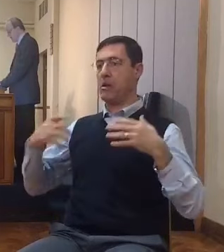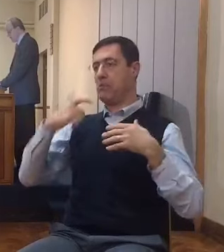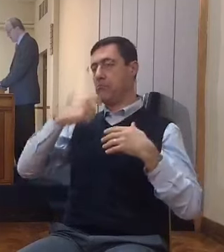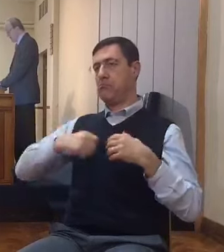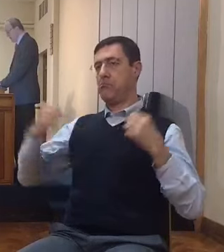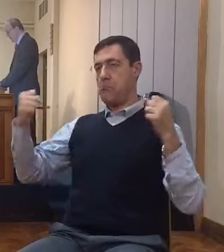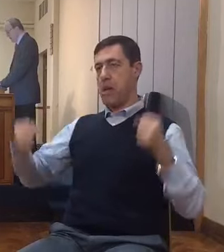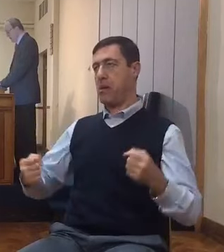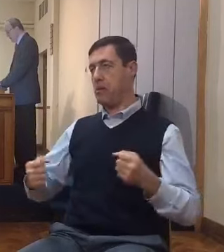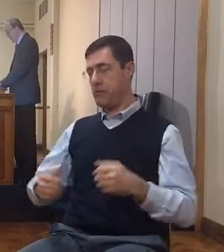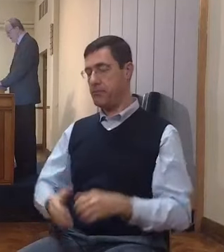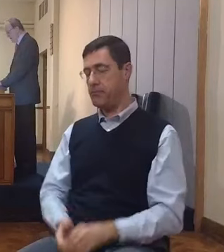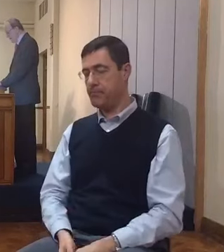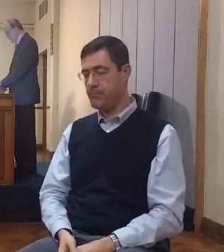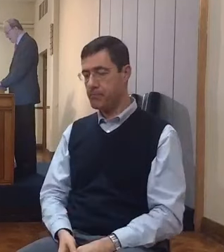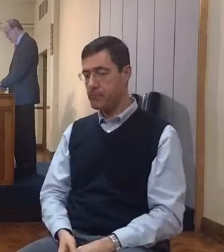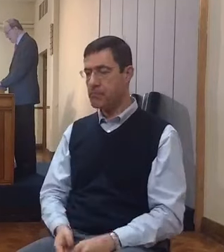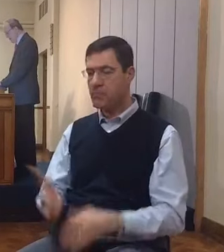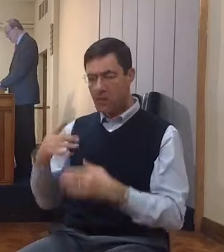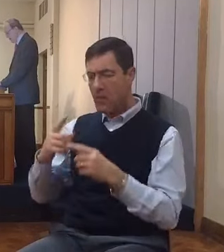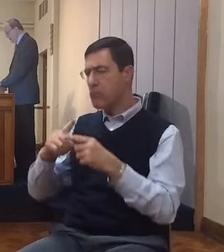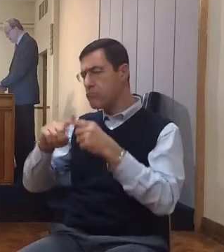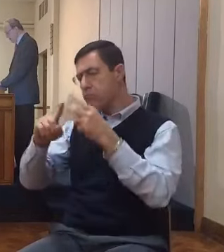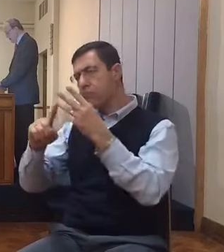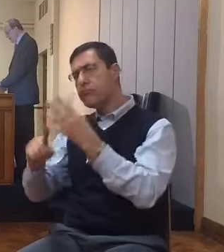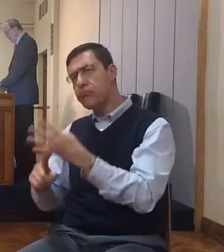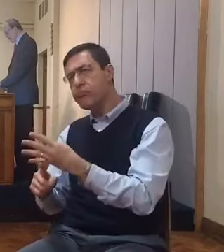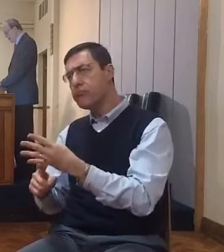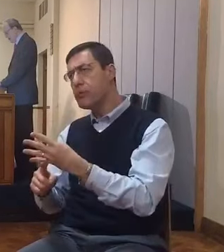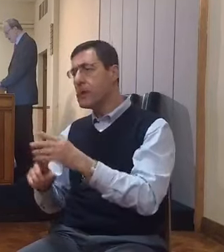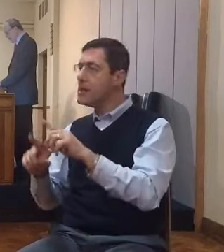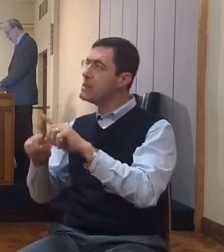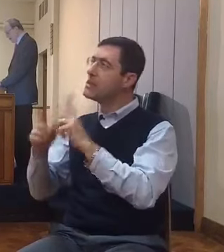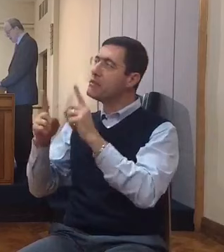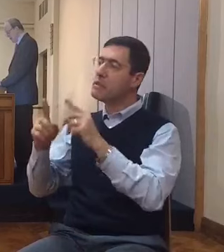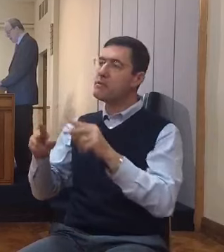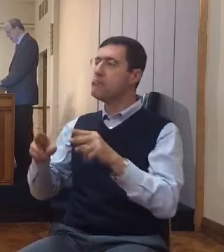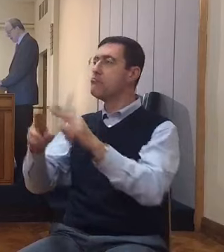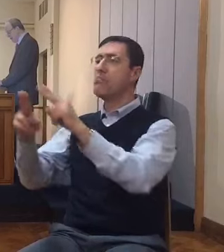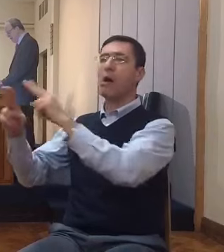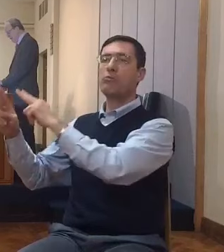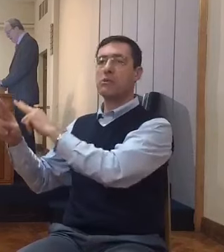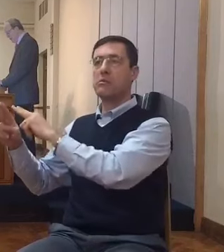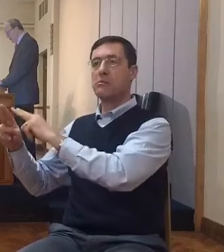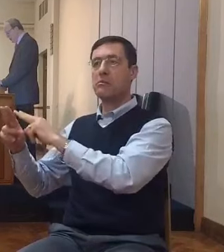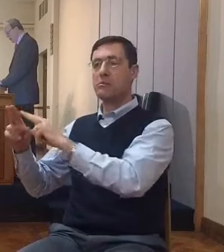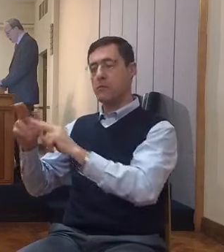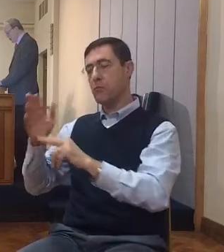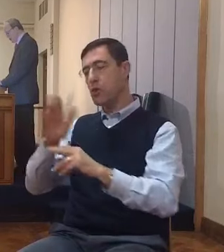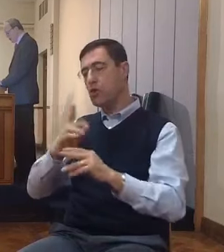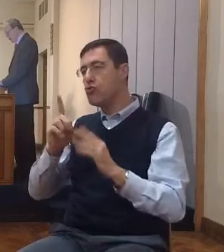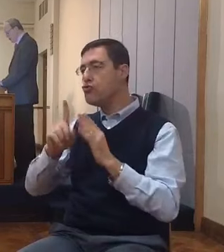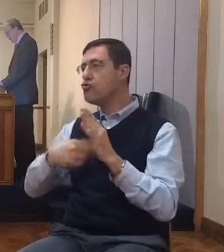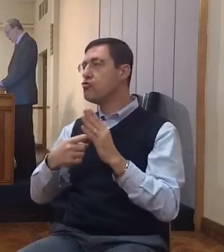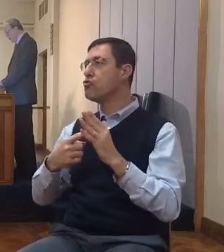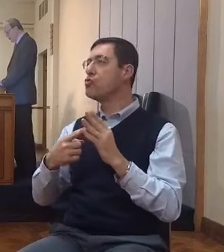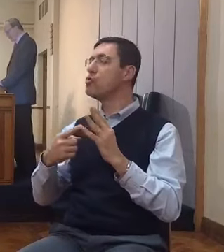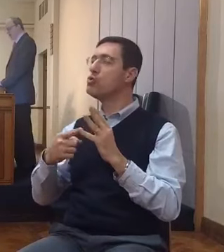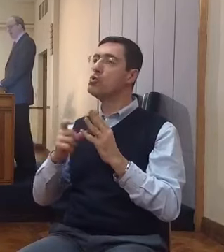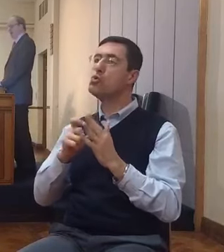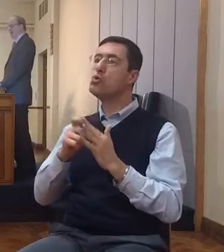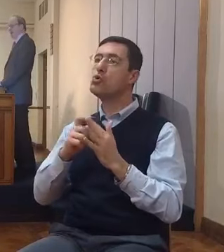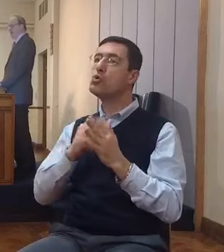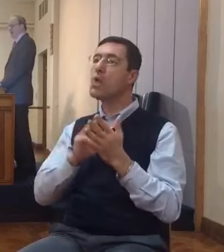Dibon, from Enah, and from all the mountains of Judah and of Israel, Joshua destroyed